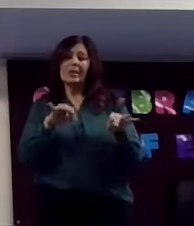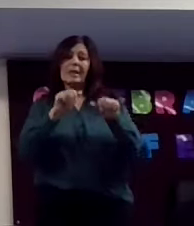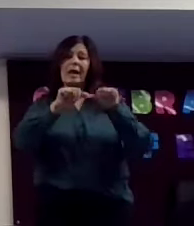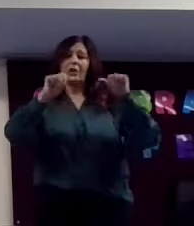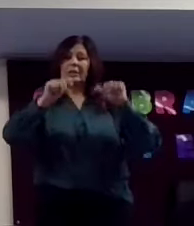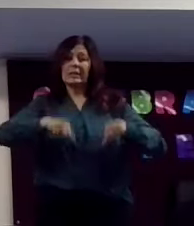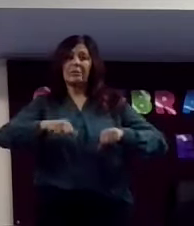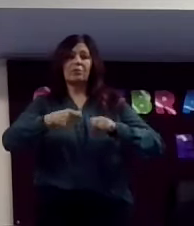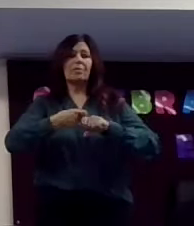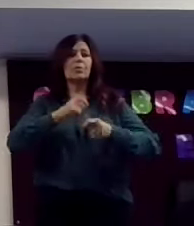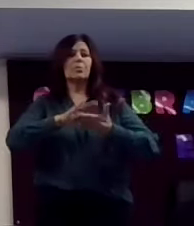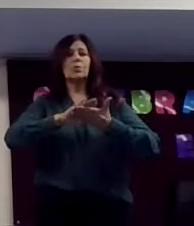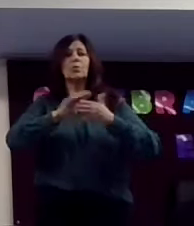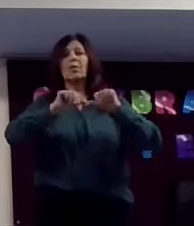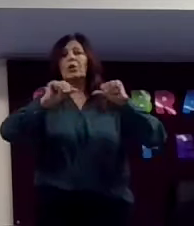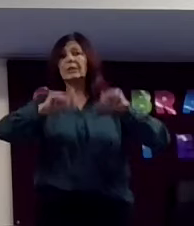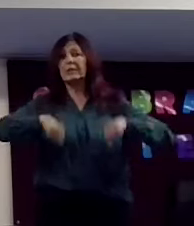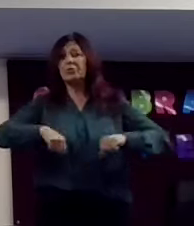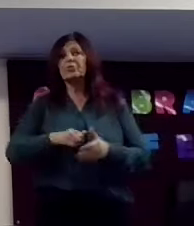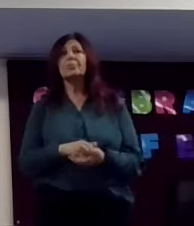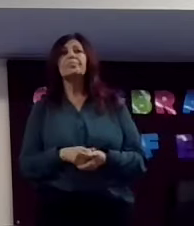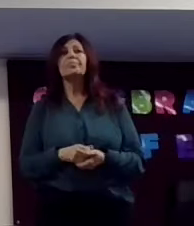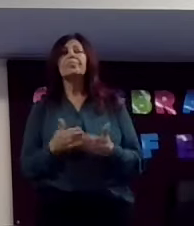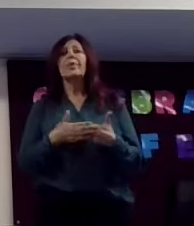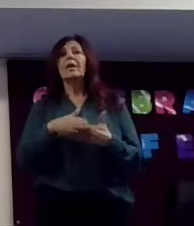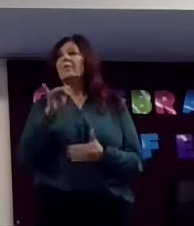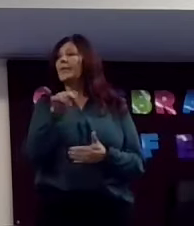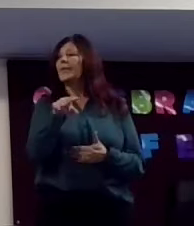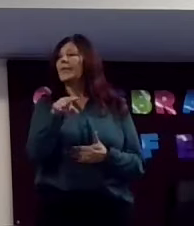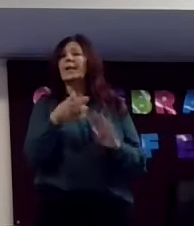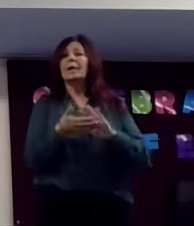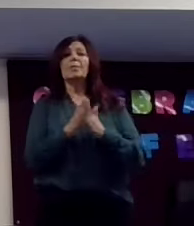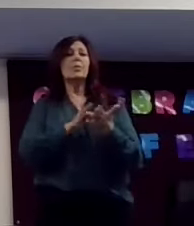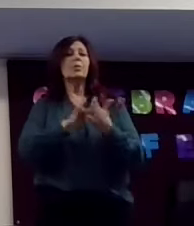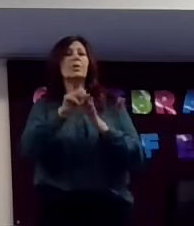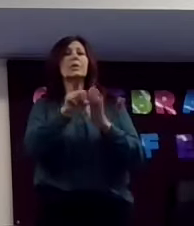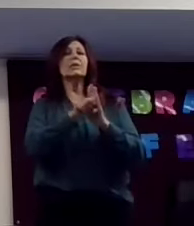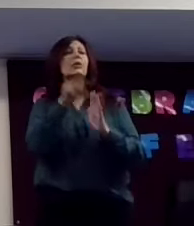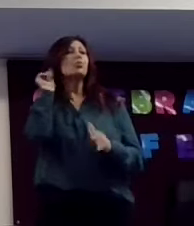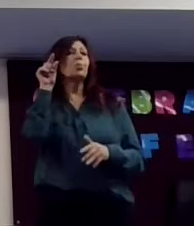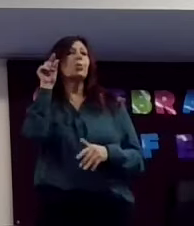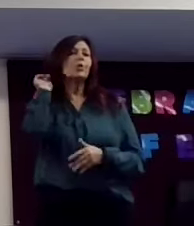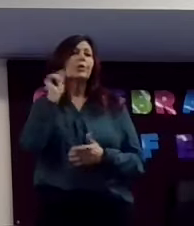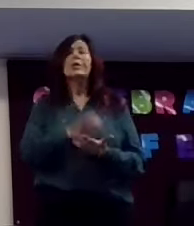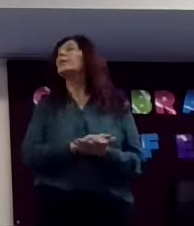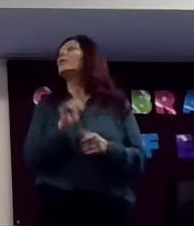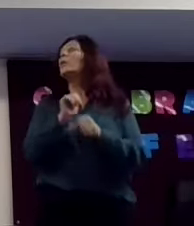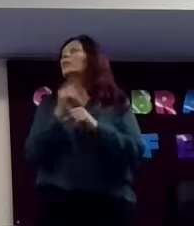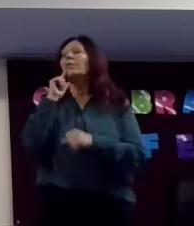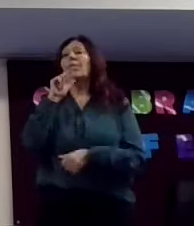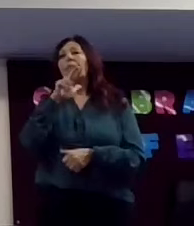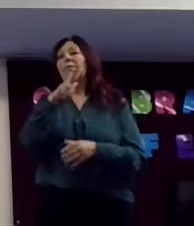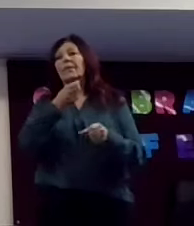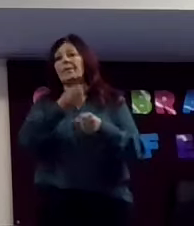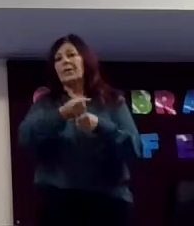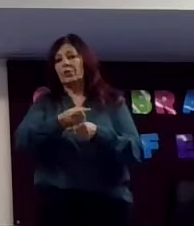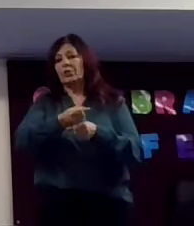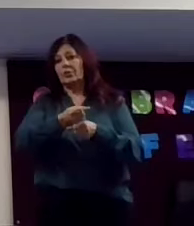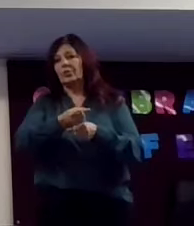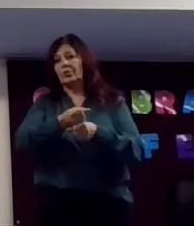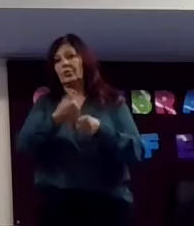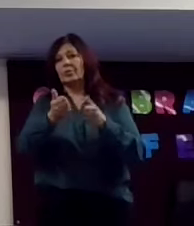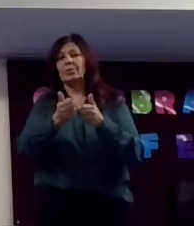architecture from the School of Architecture. Shortly after that, I became a New York State Trooper, and I worked for 35 years.